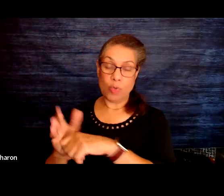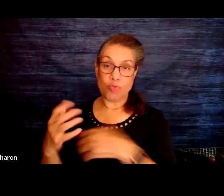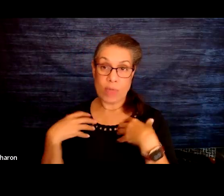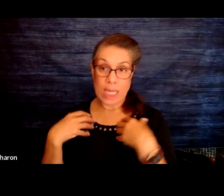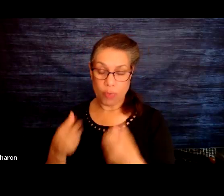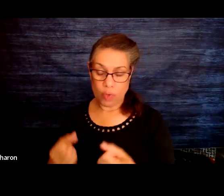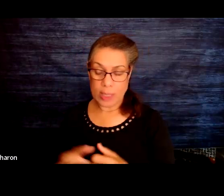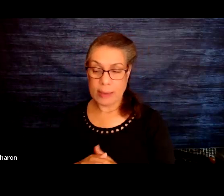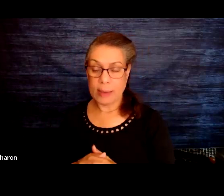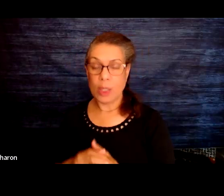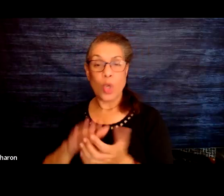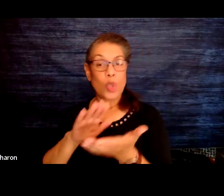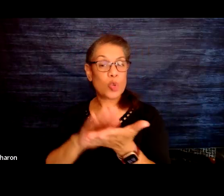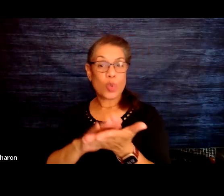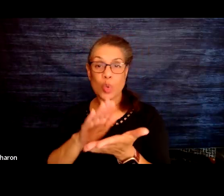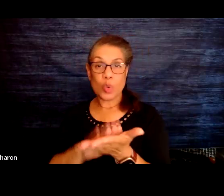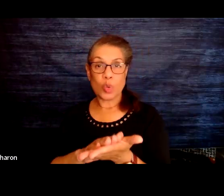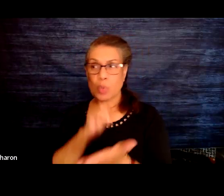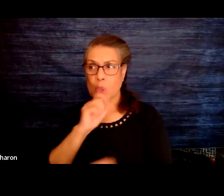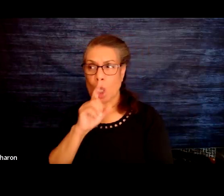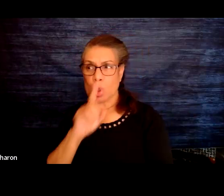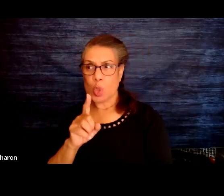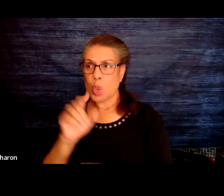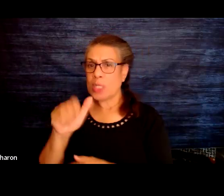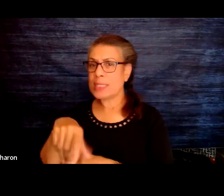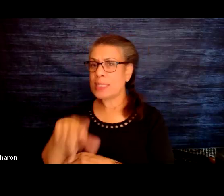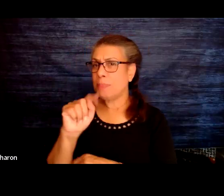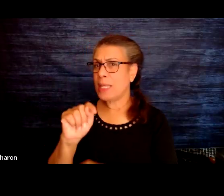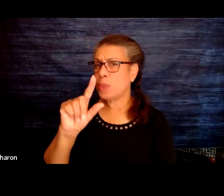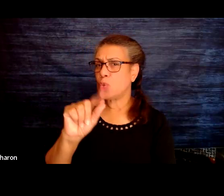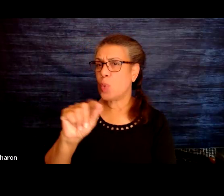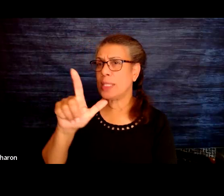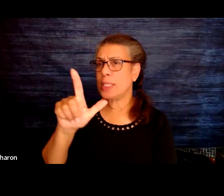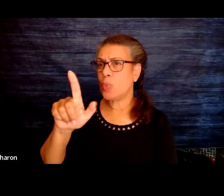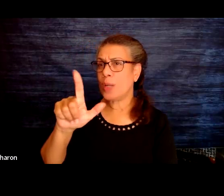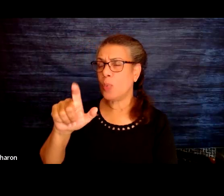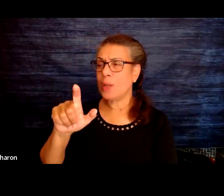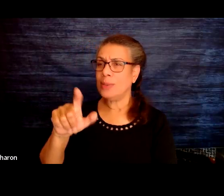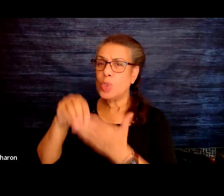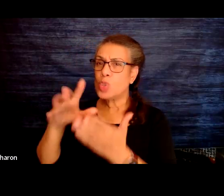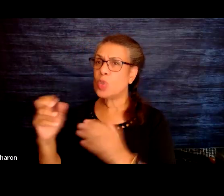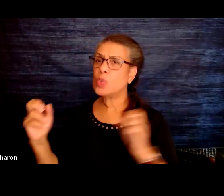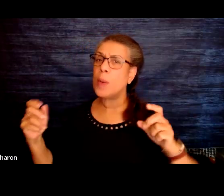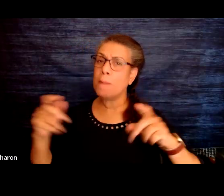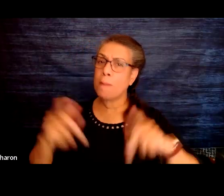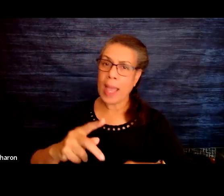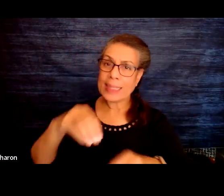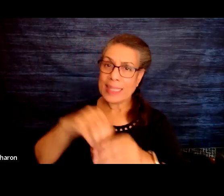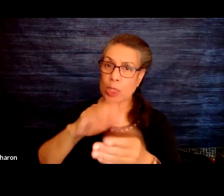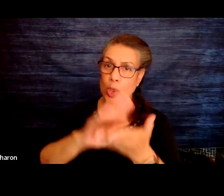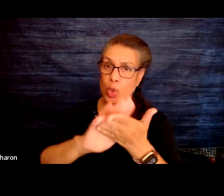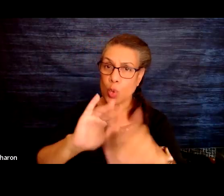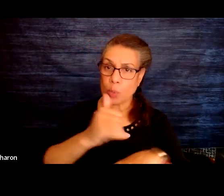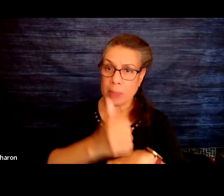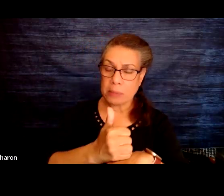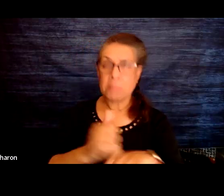presentation. Schools weren't sure what they were going to be seeing in September of 2021 when students returned to buildings. We saw a large amount of